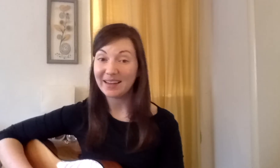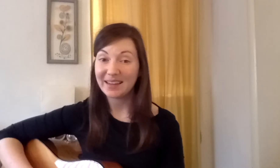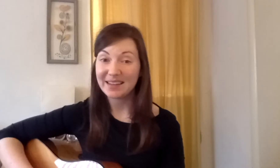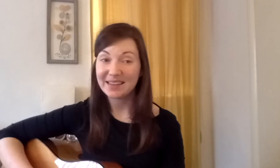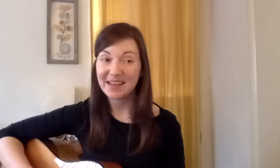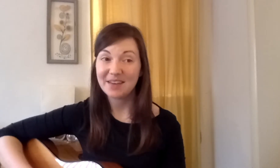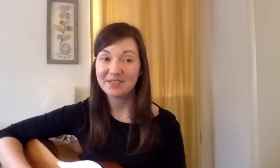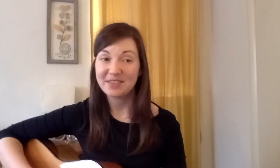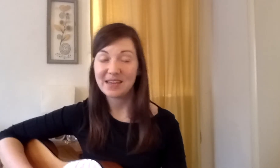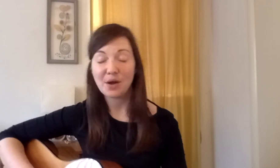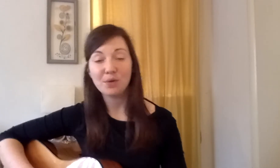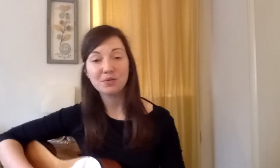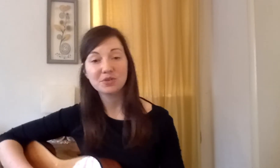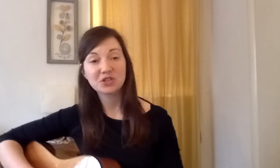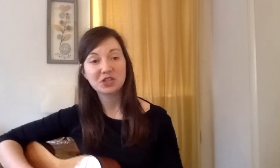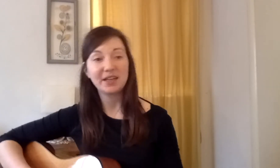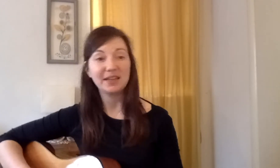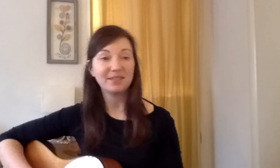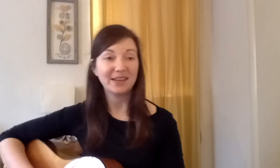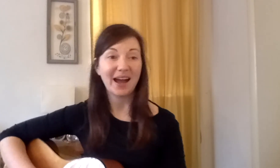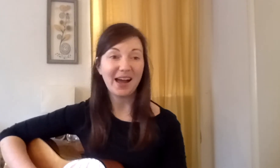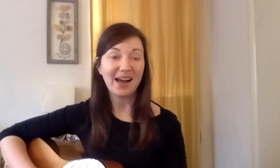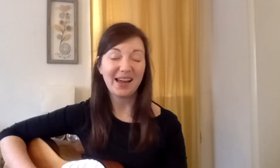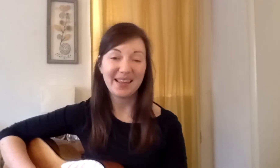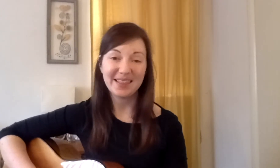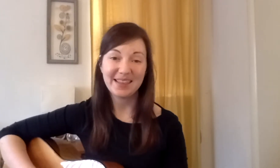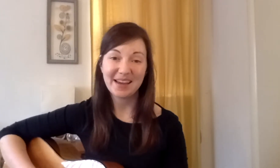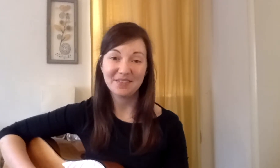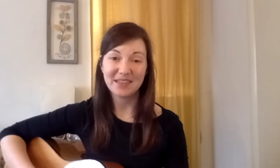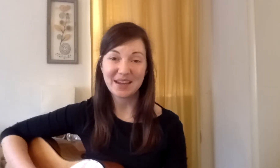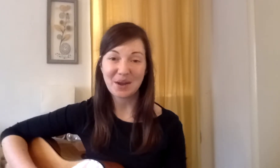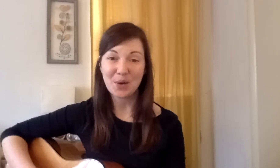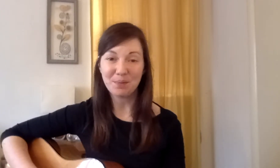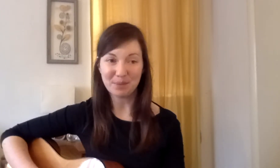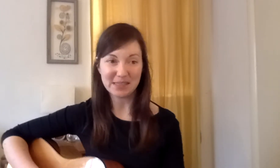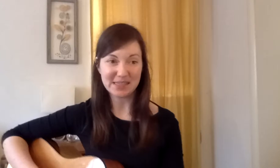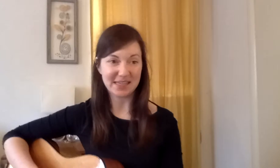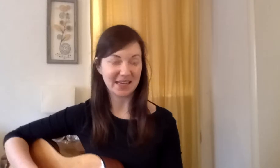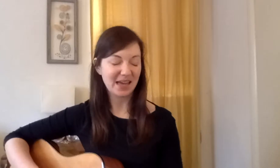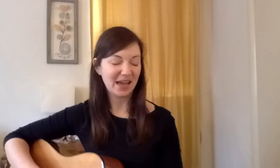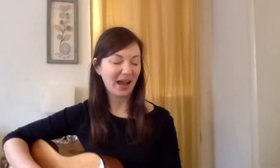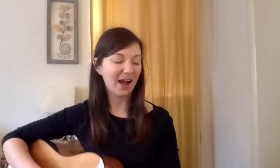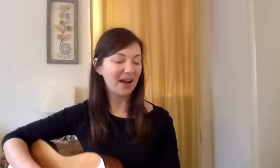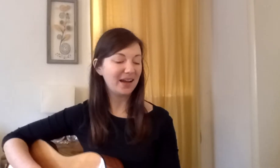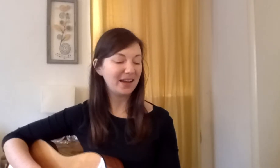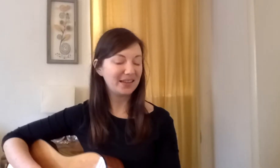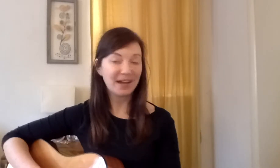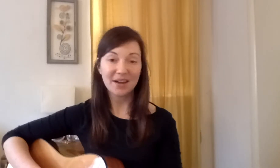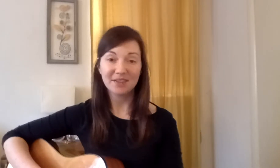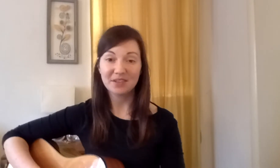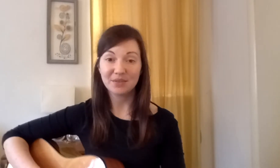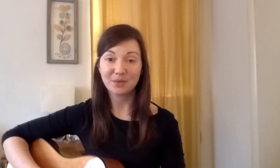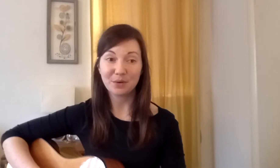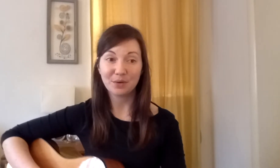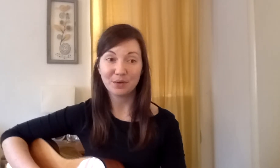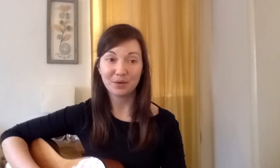I love the ocean. I love the open sea. I love the